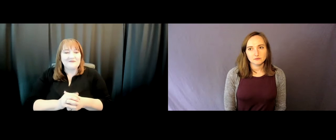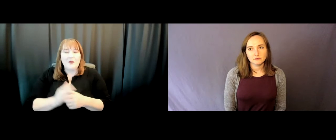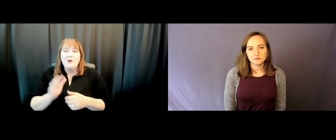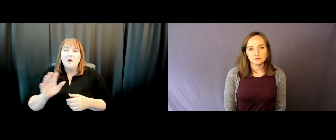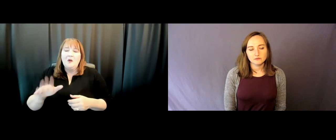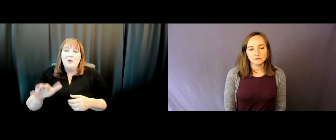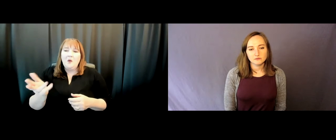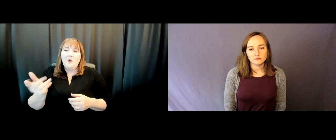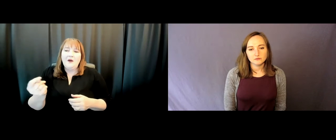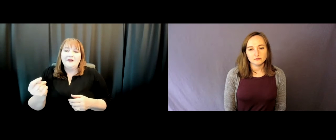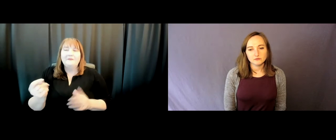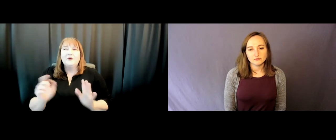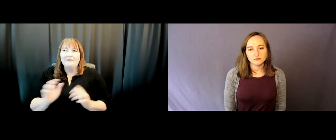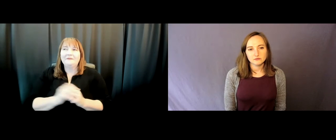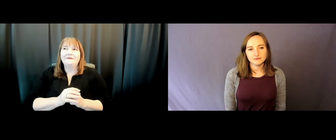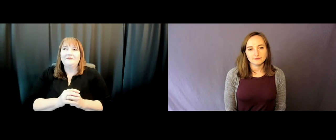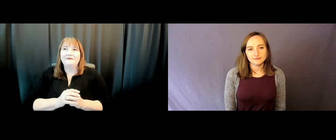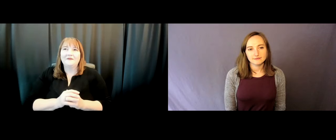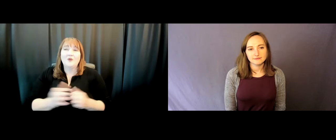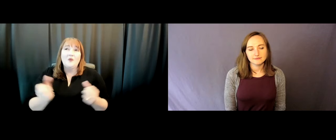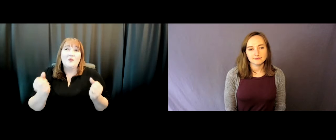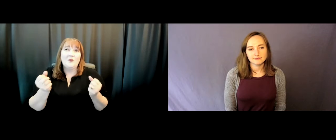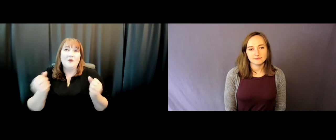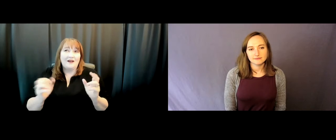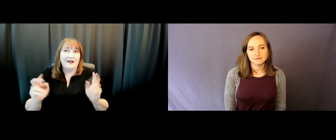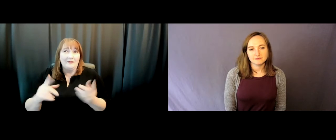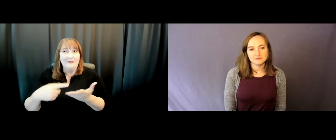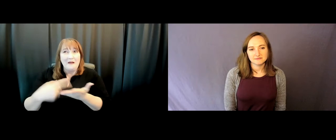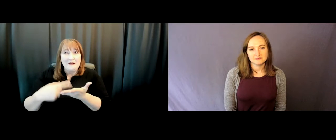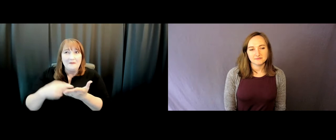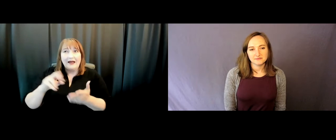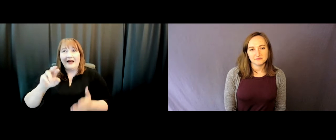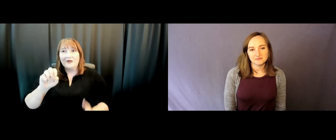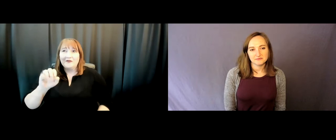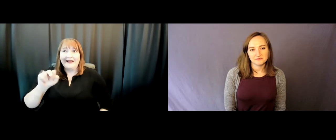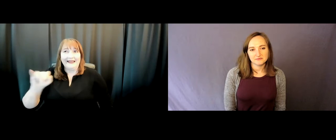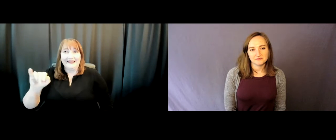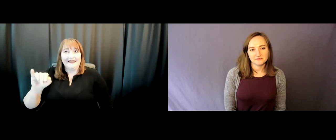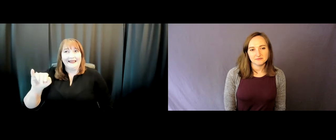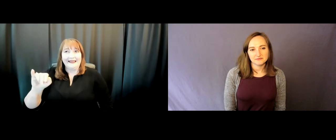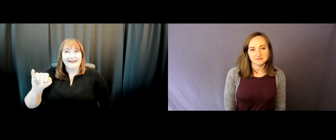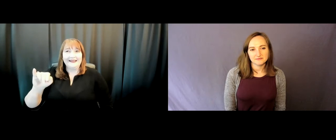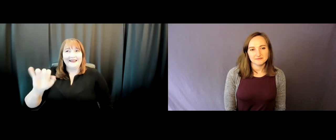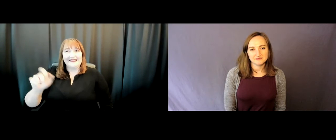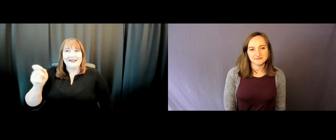What do you, so I know a lot of people think about Reiki and they're like, ooh, that's a little woo-woo, that's a little out there for